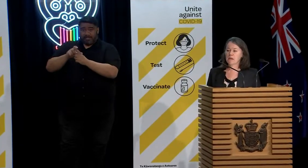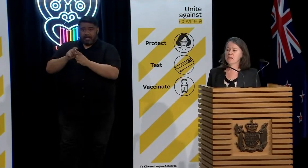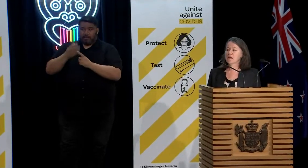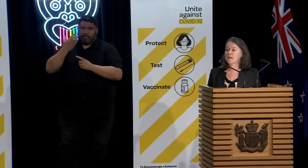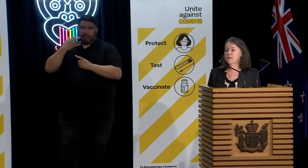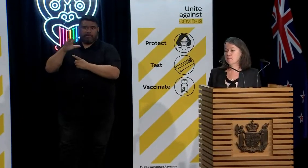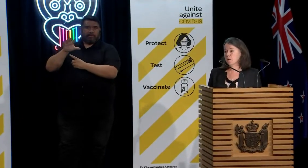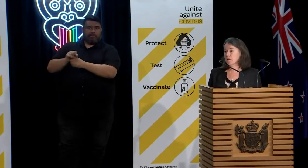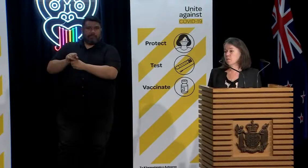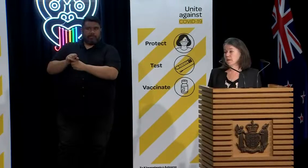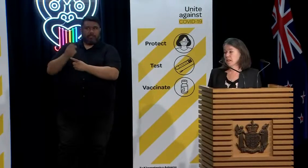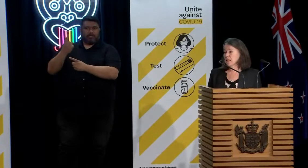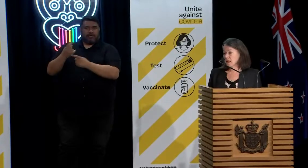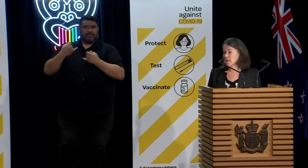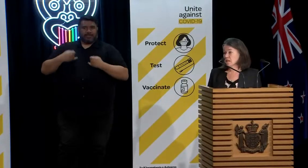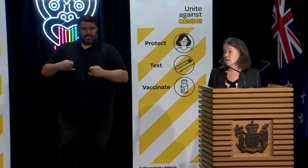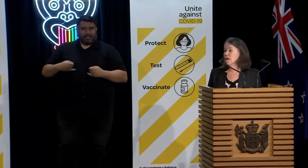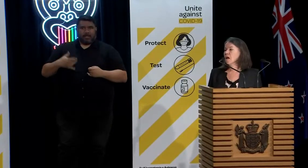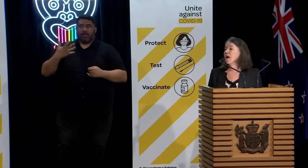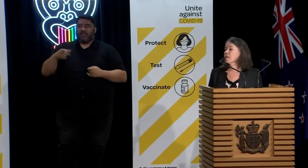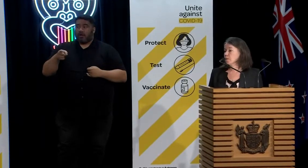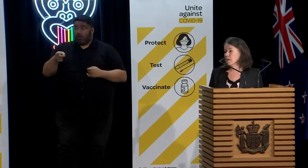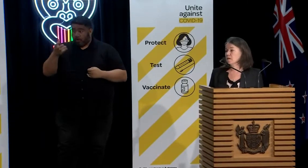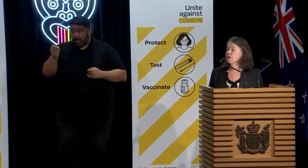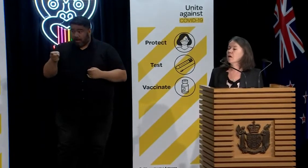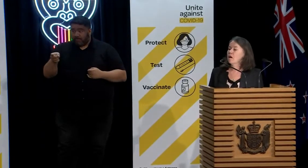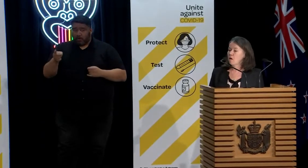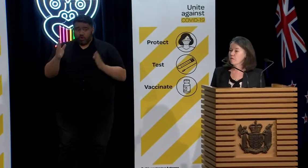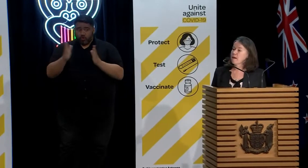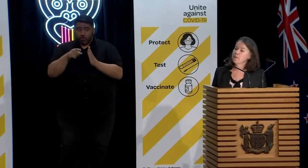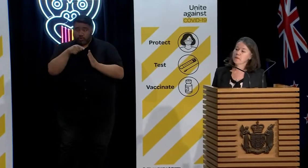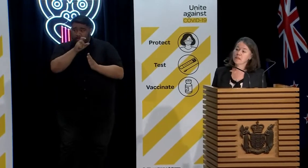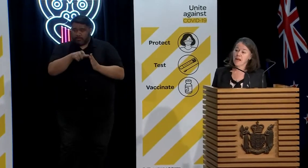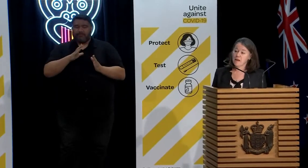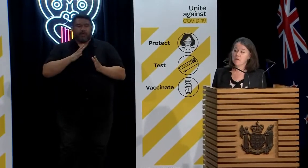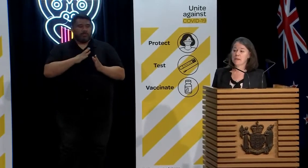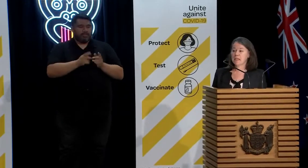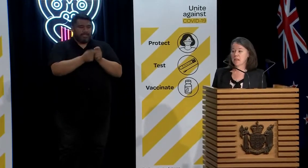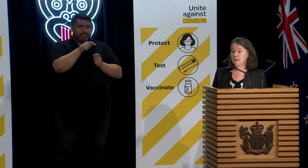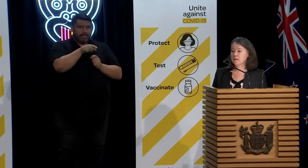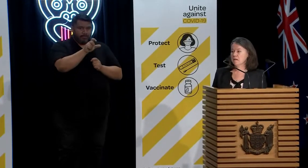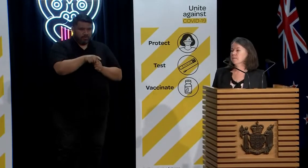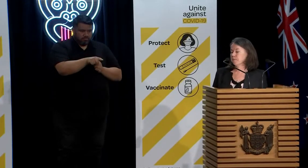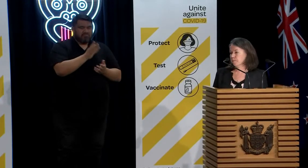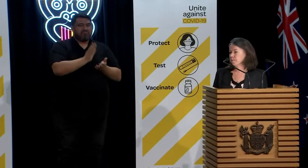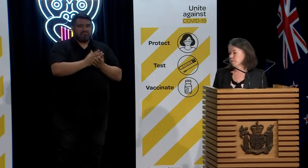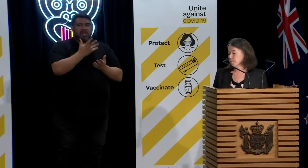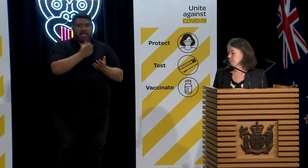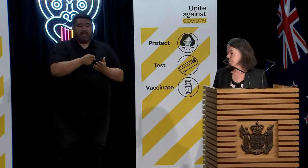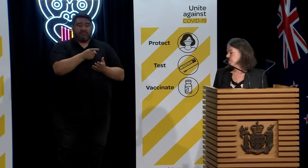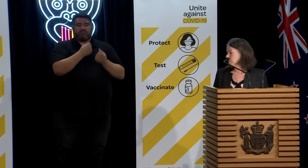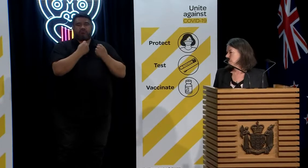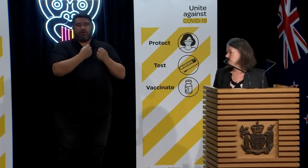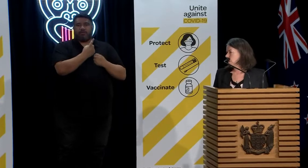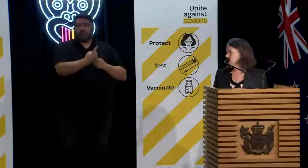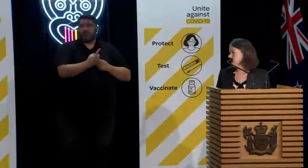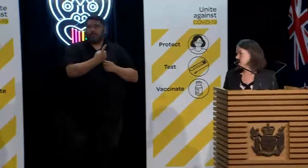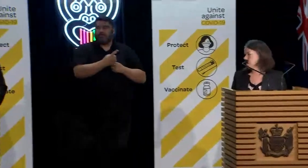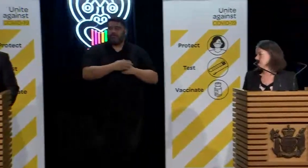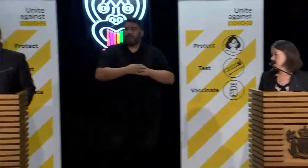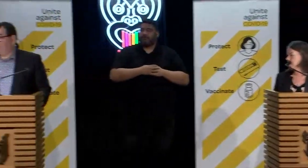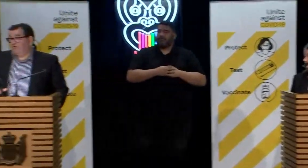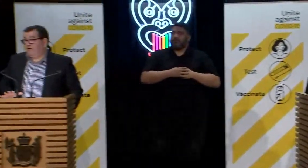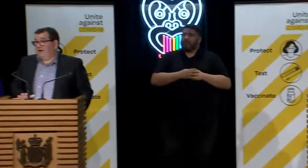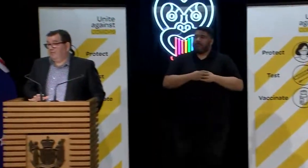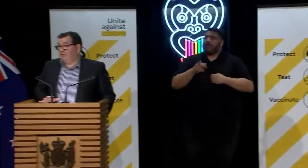was symptomatic, and this person was then tested as a result of that person having been tested. And I believe perhaps where some of the